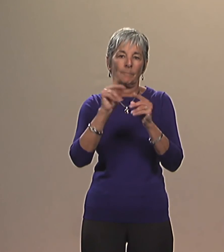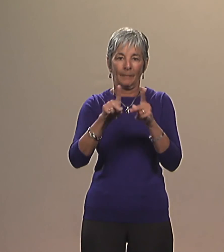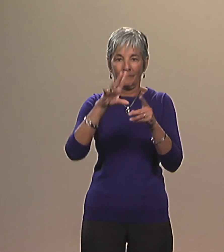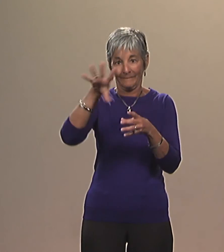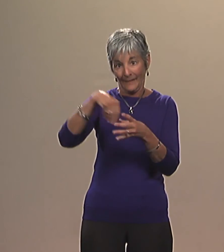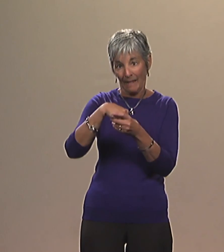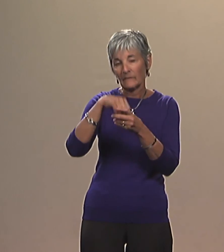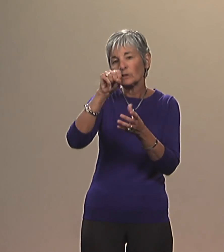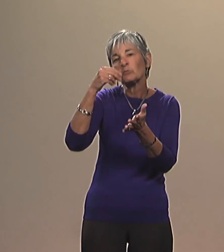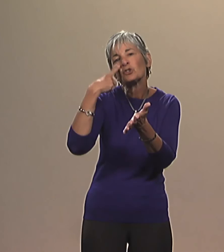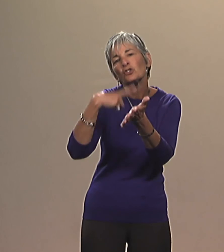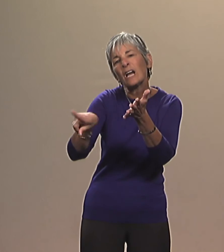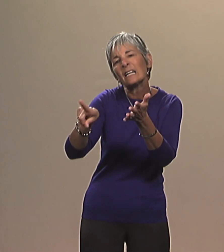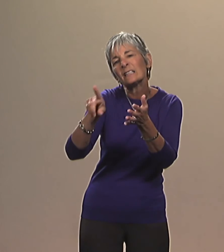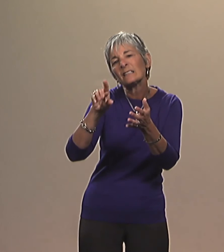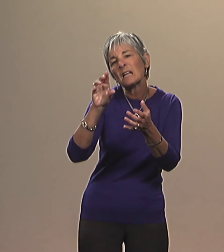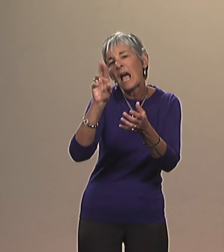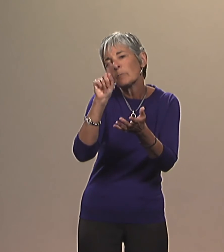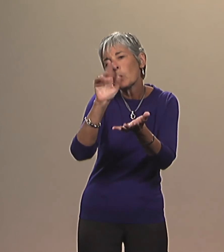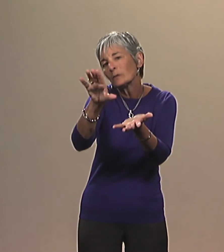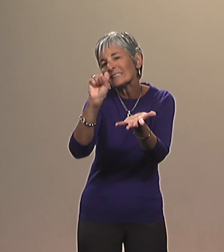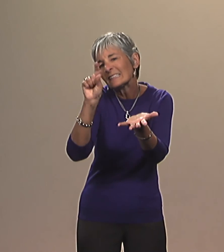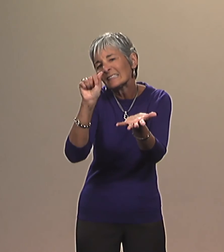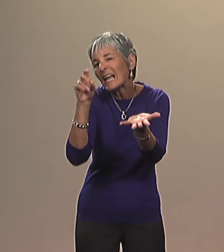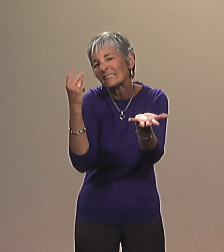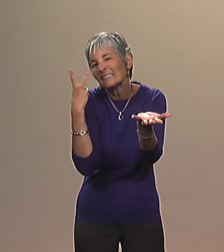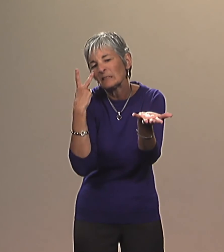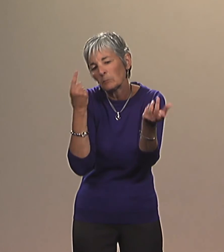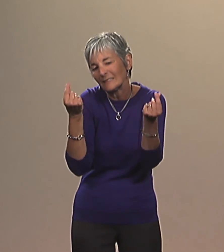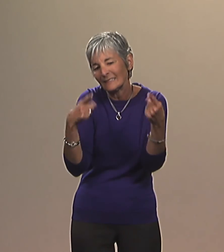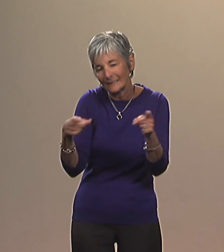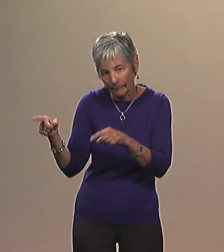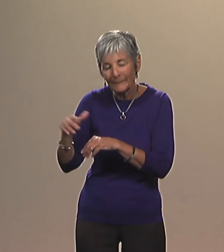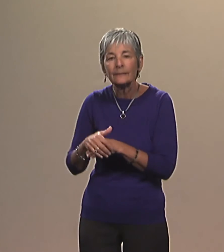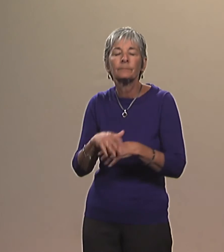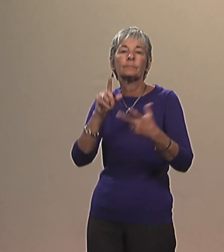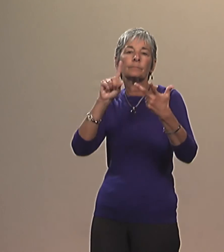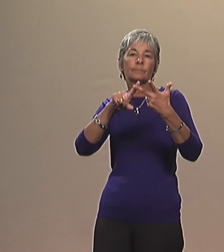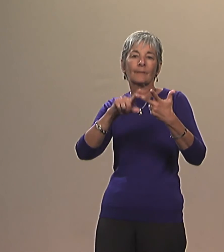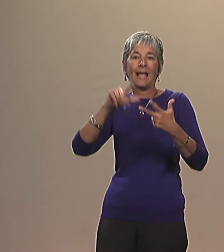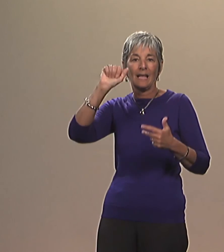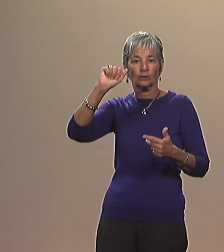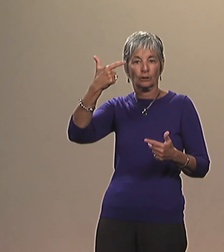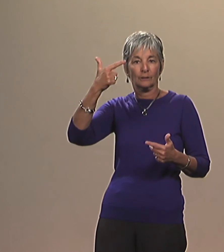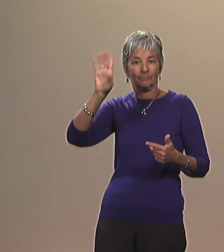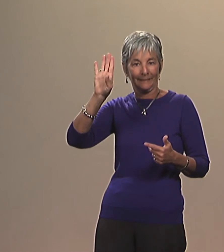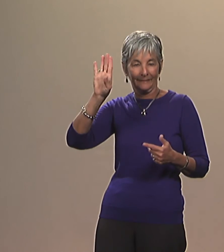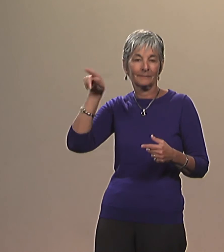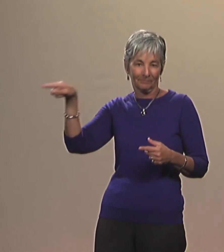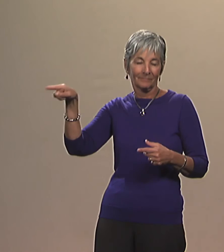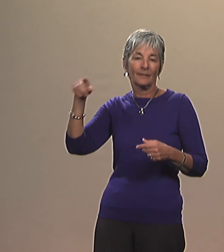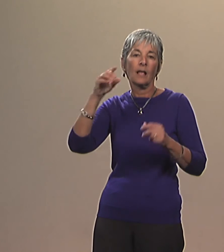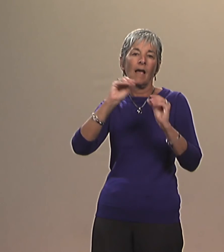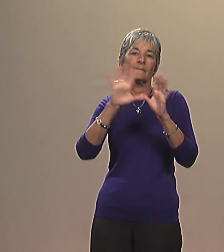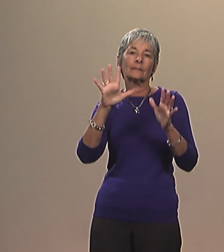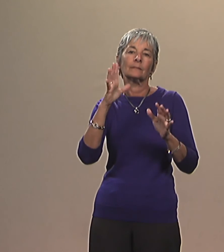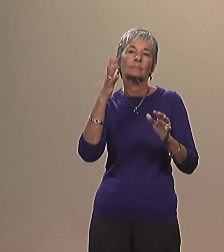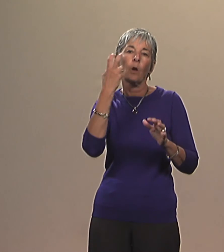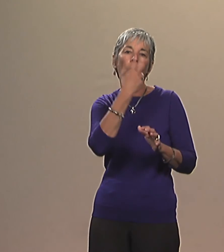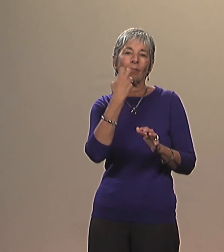In other states, they need more people involved. So check your state to see what is happening. Thirdly is AGB. Obviously, that is an